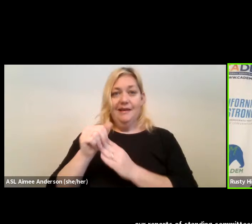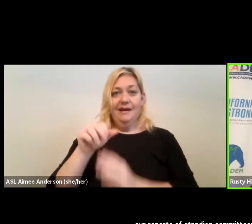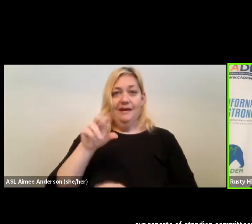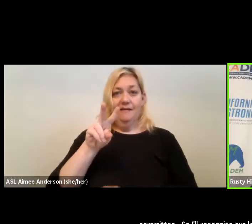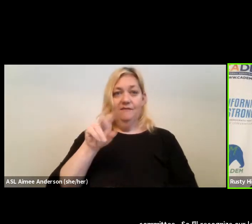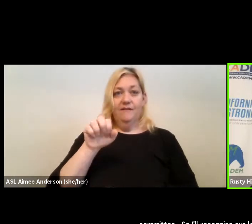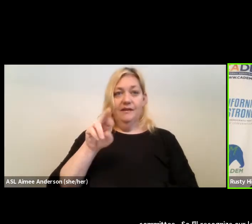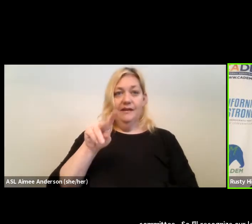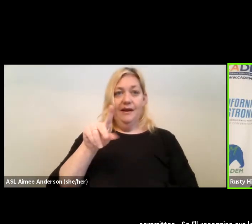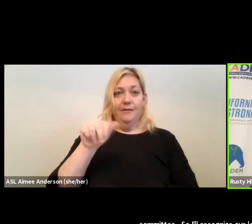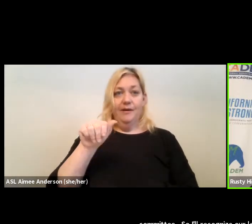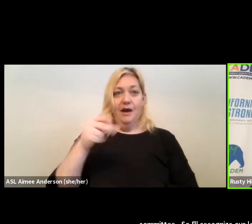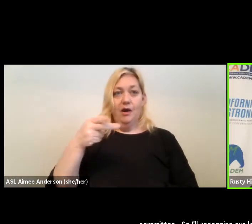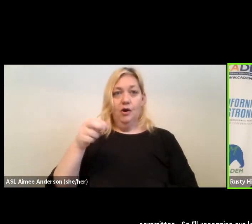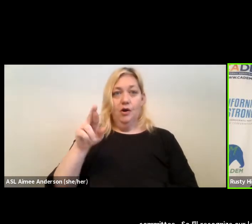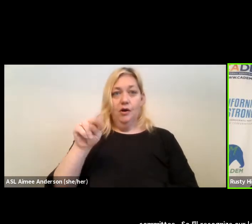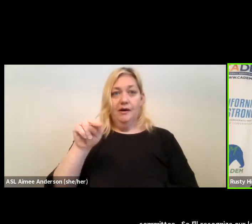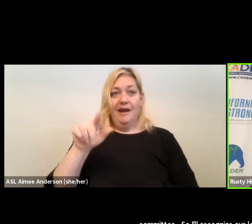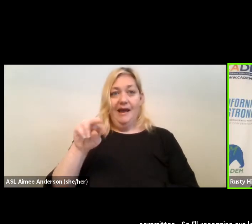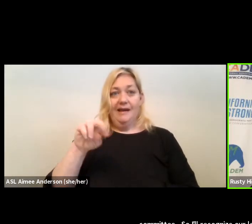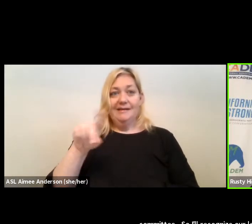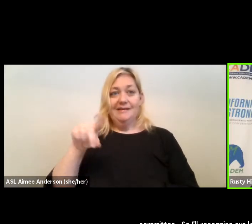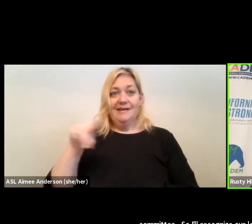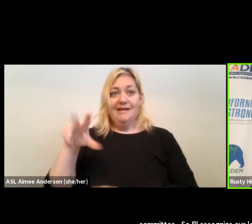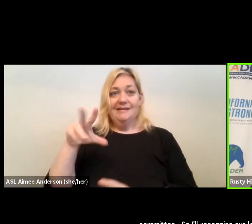Hernandez and Kobe King.